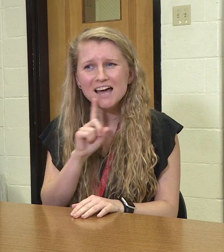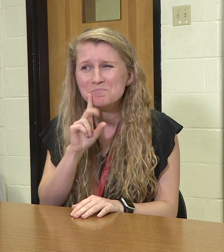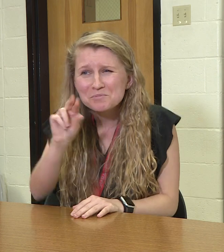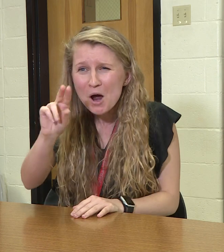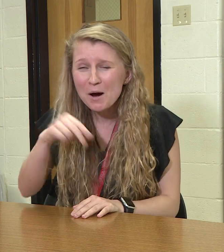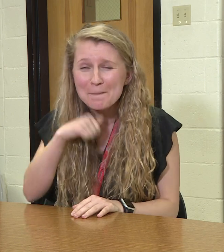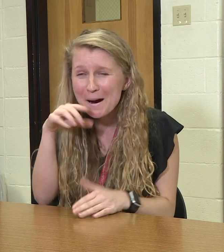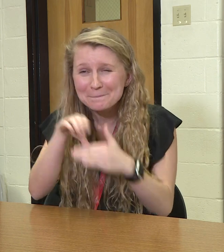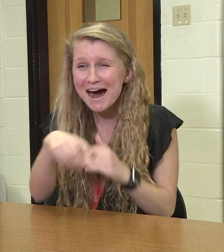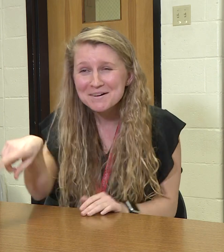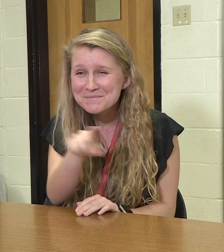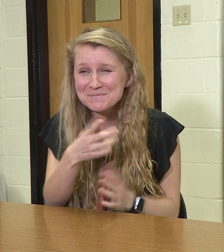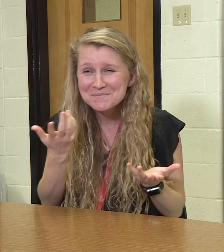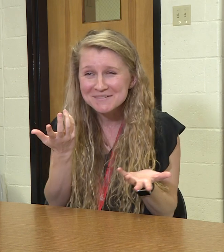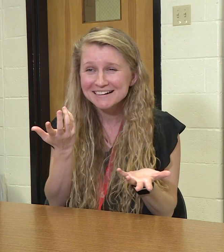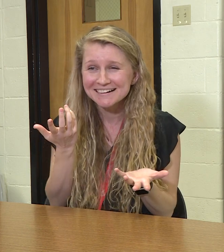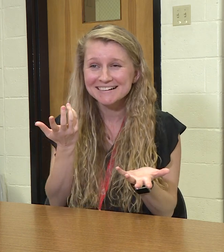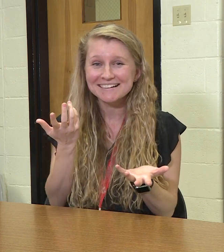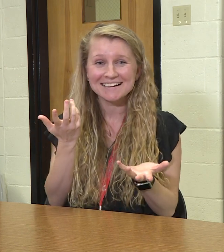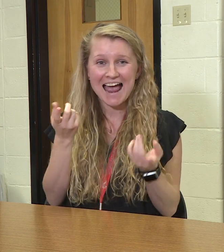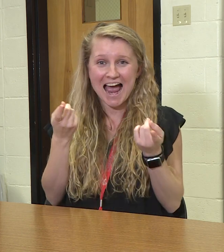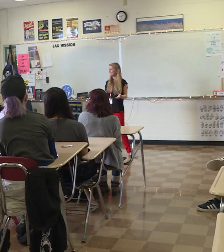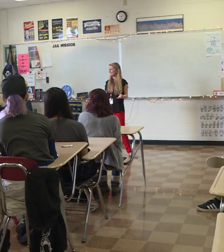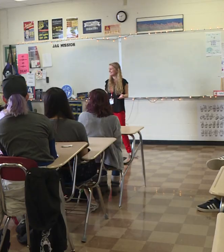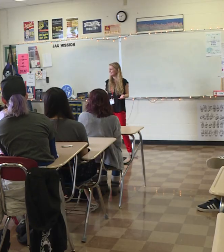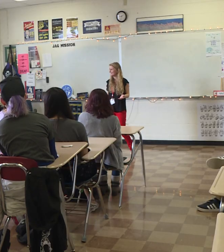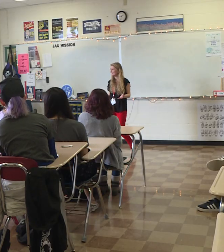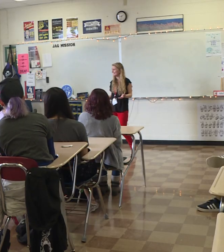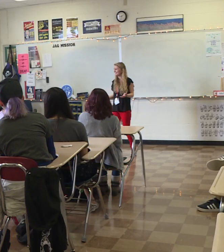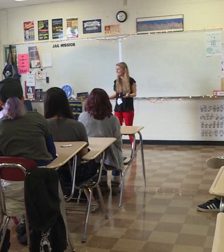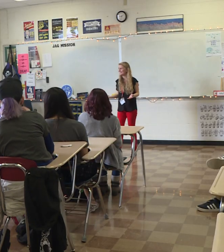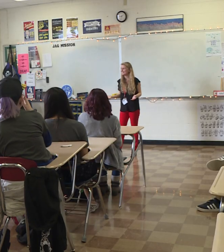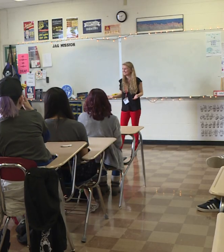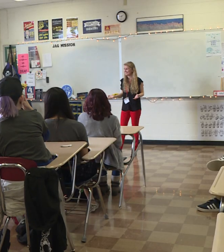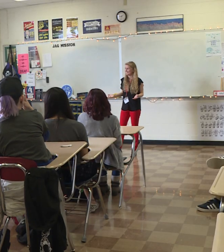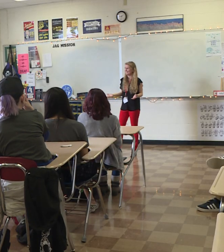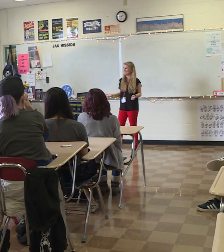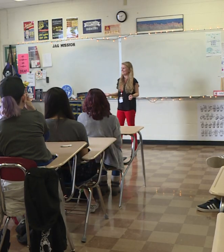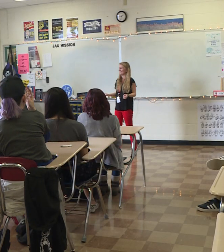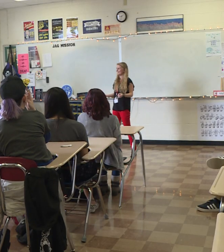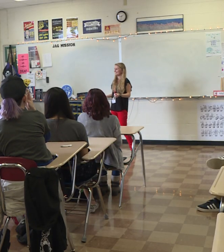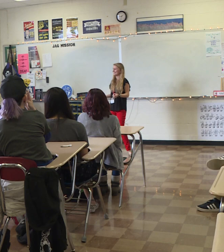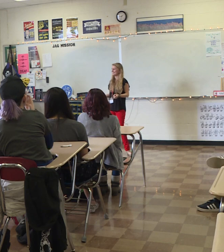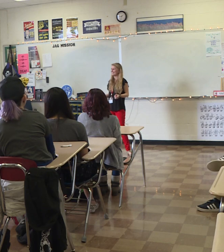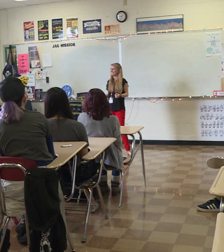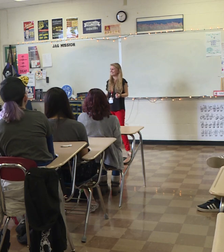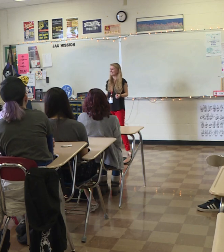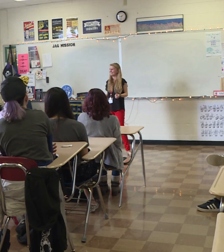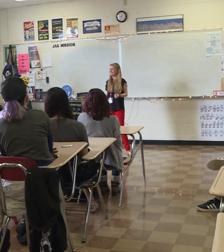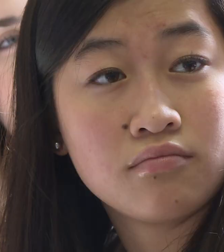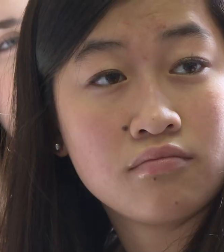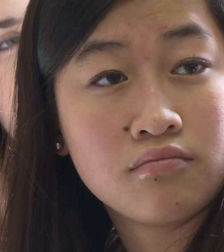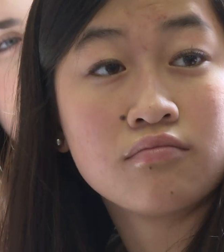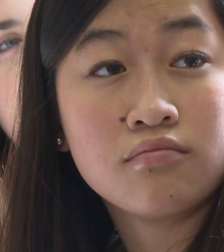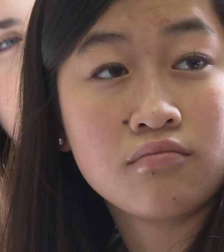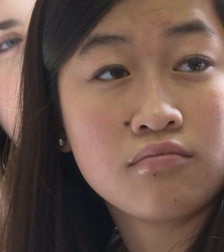I was deaf, but I had to explain I'm not going to bite you. After the first couple of days, there was no longer an interpreter in the class. Just hearing